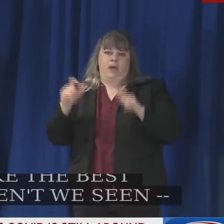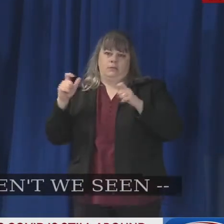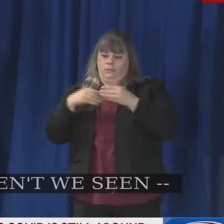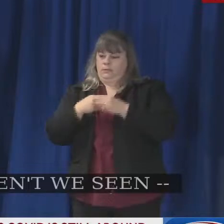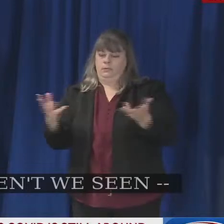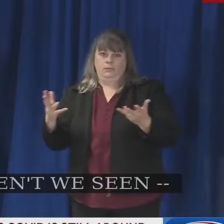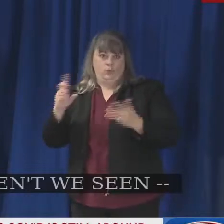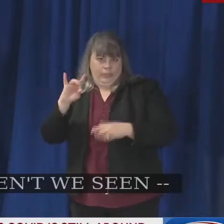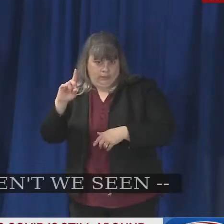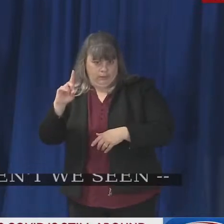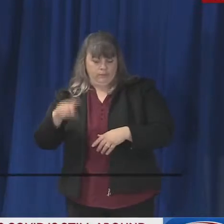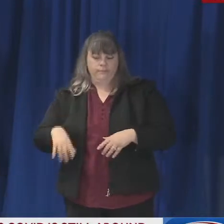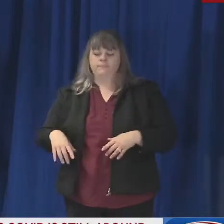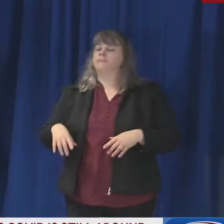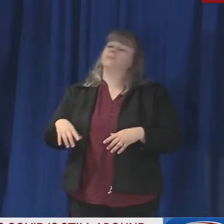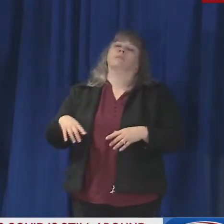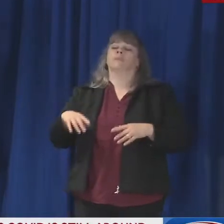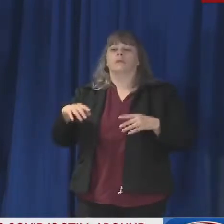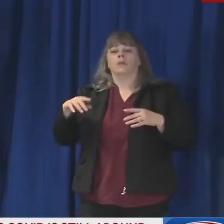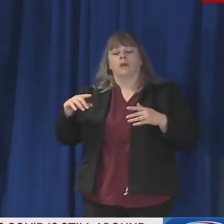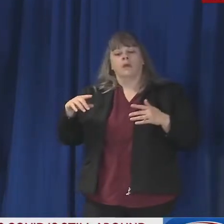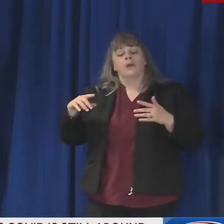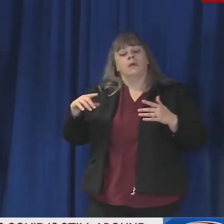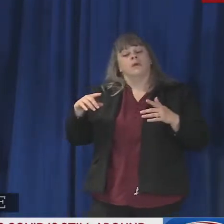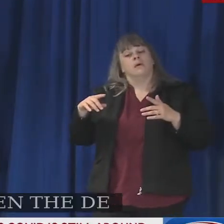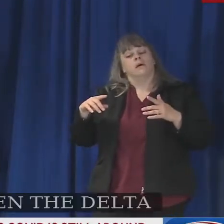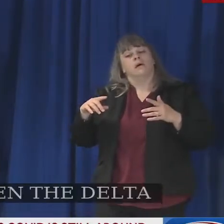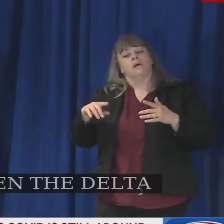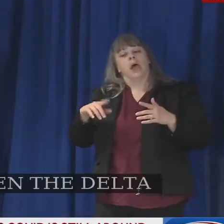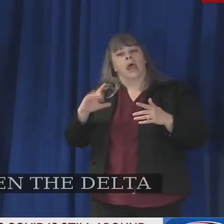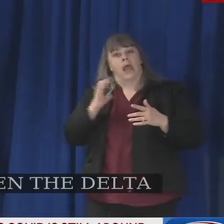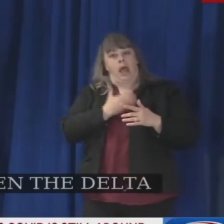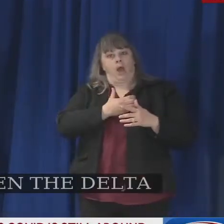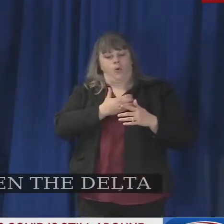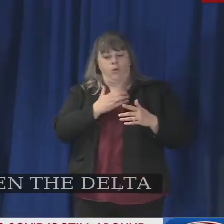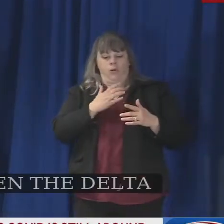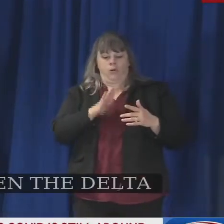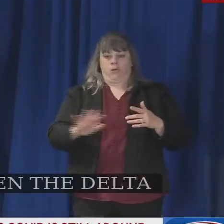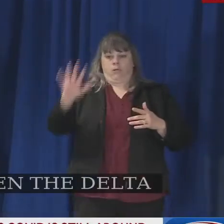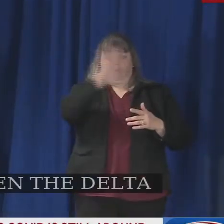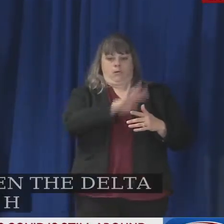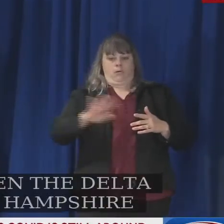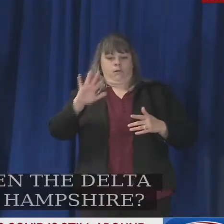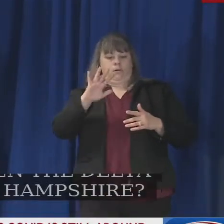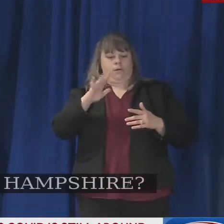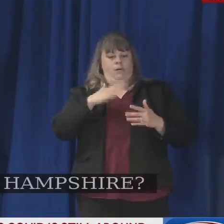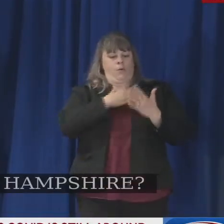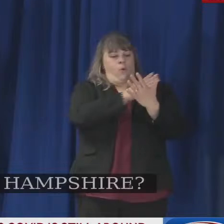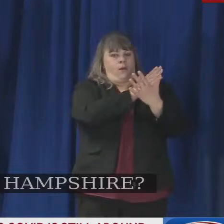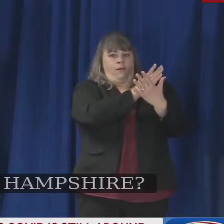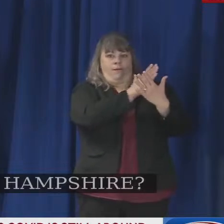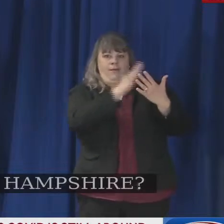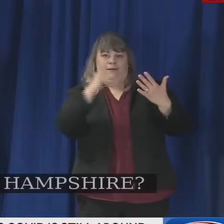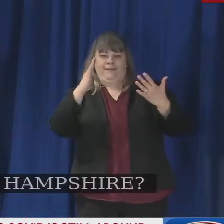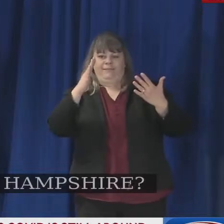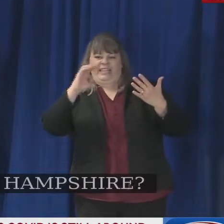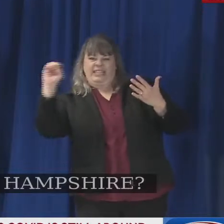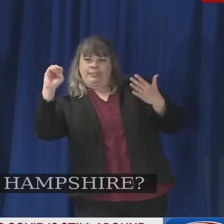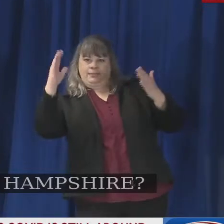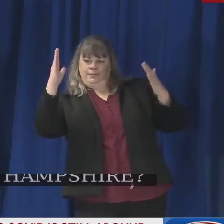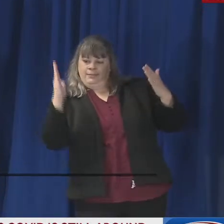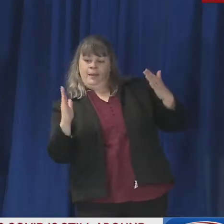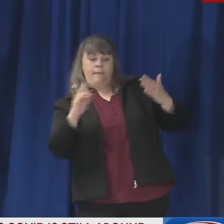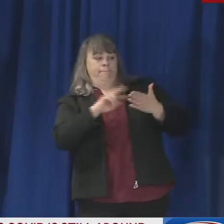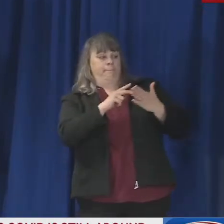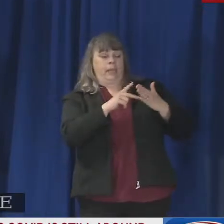argument to be made that we're kind of at the end of the line, if you will, in terms of geographically in the country. So there is still a chance that we see a Delta variant